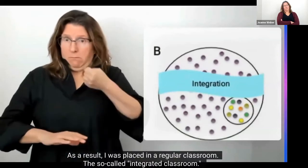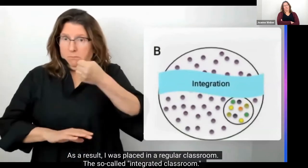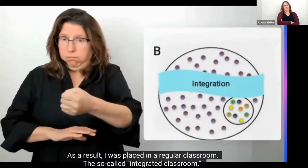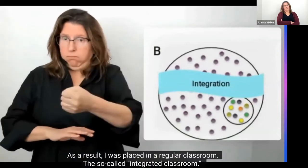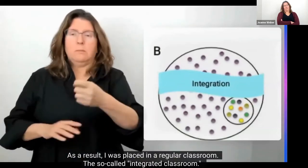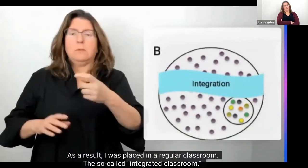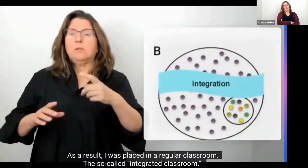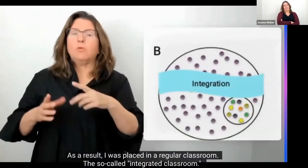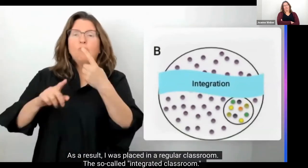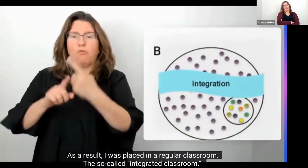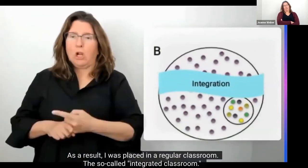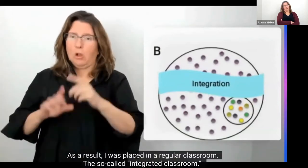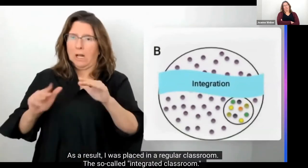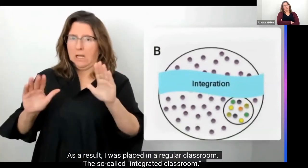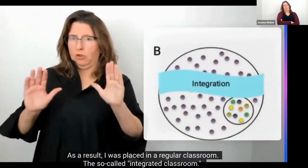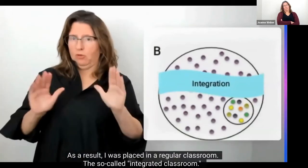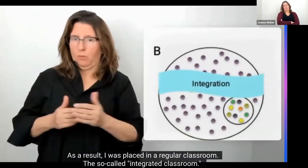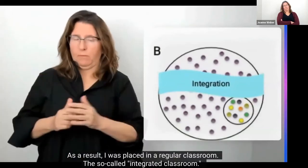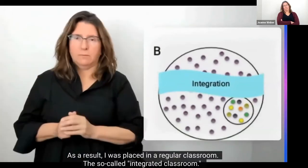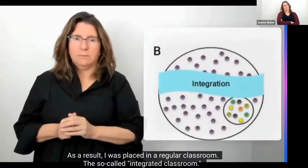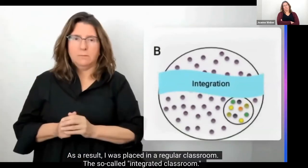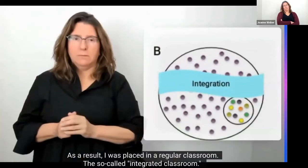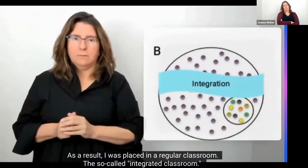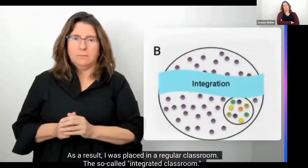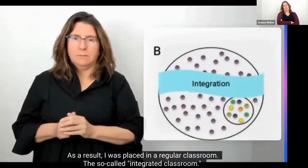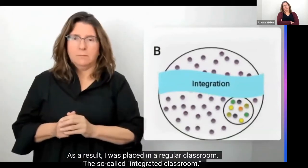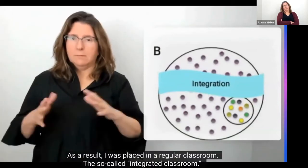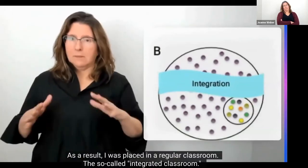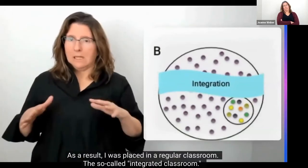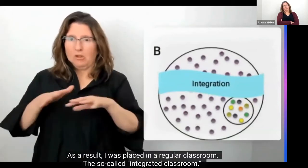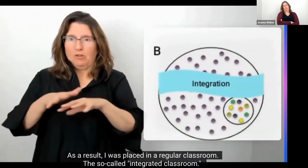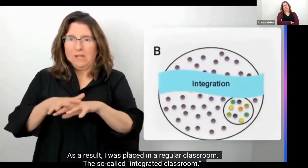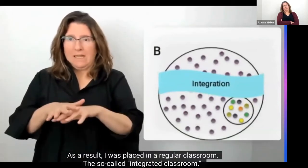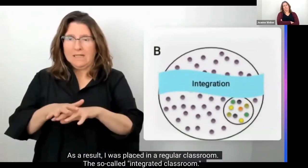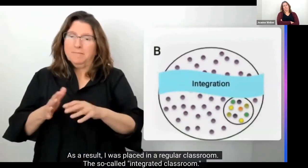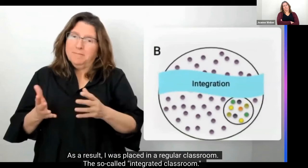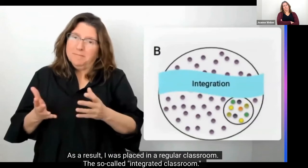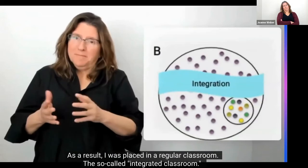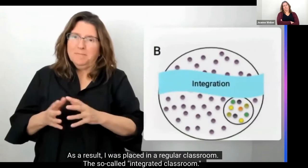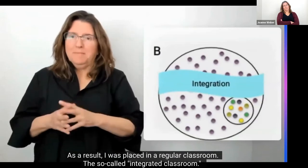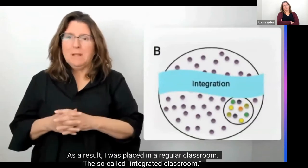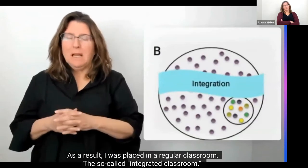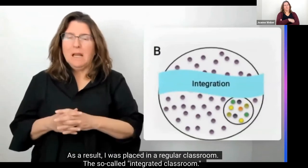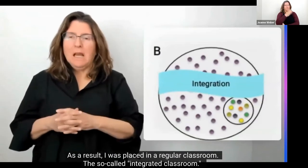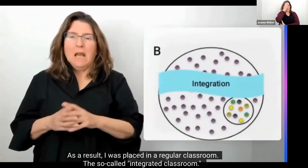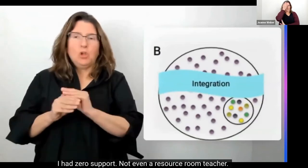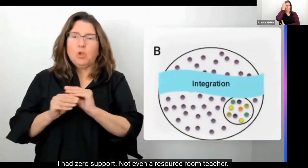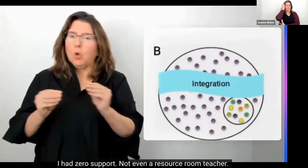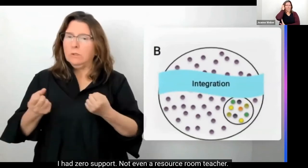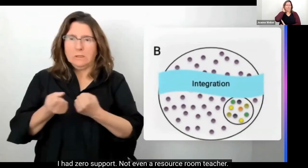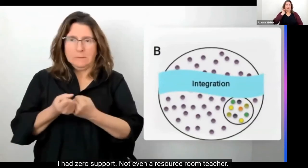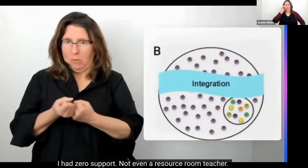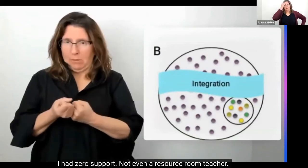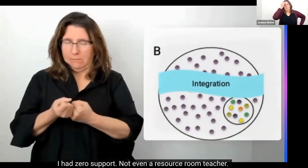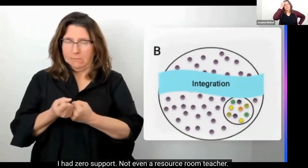As a result, I was placed in a regular classroom, the so-called integrated classroom. I